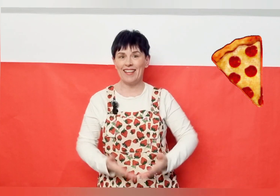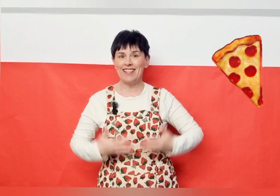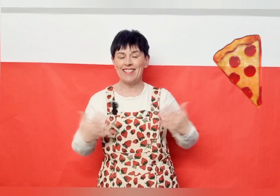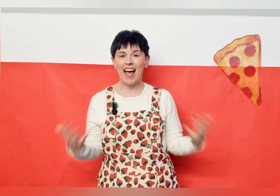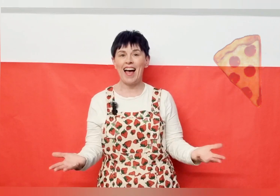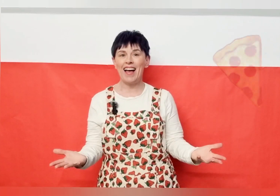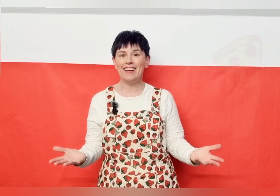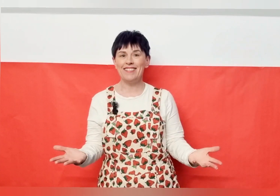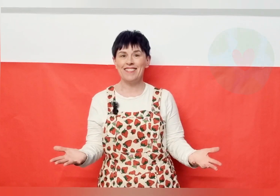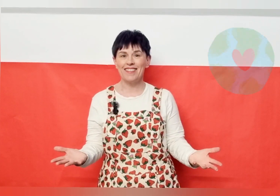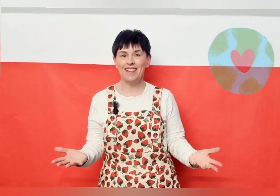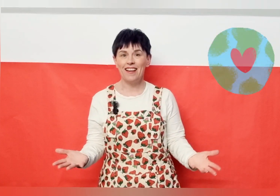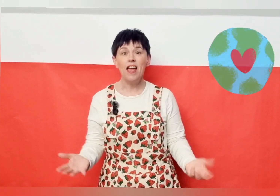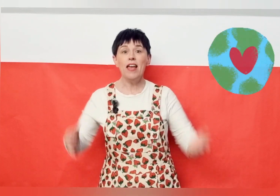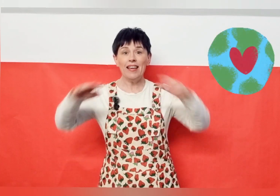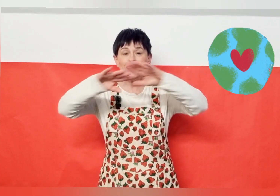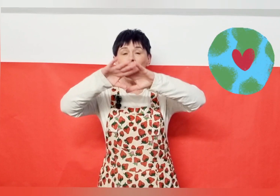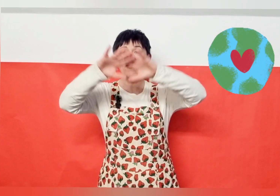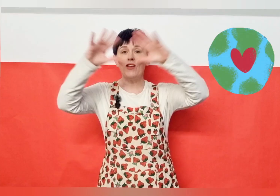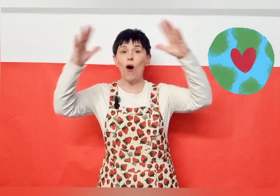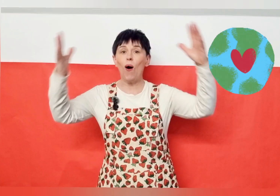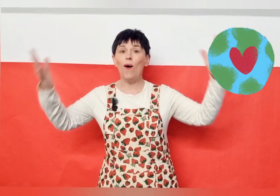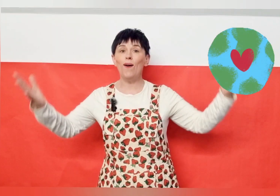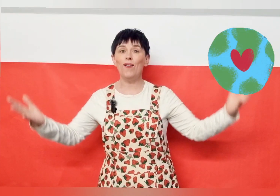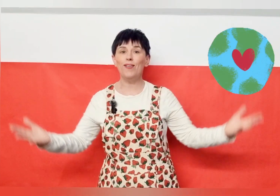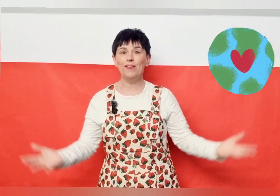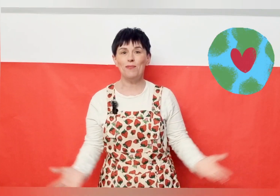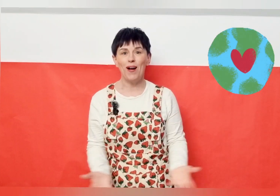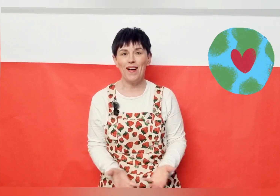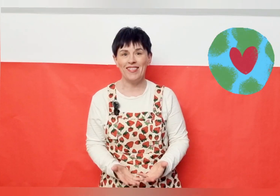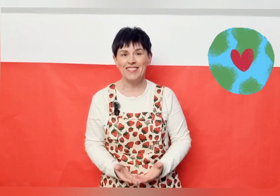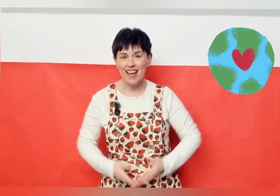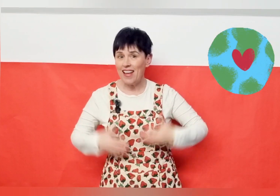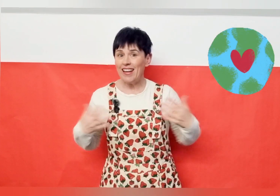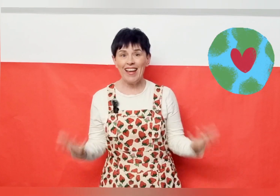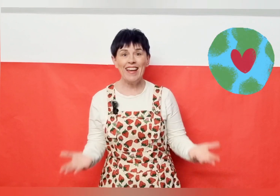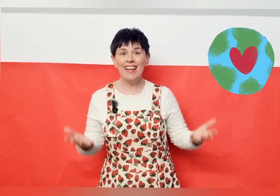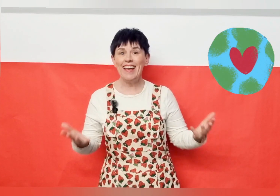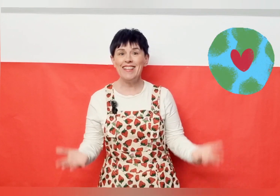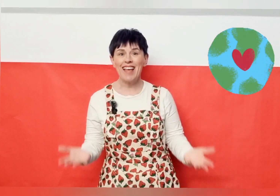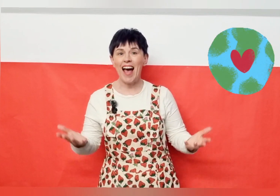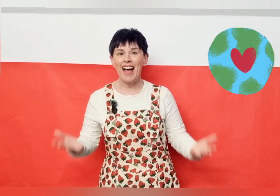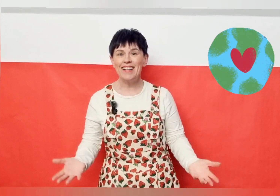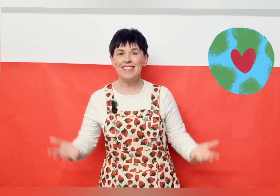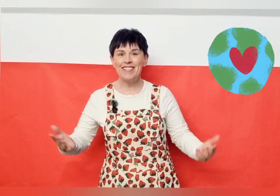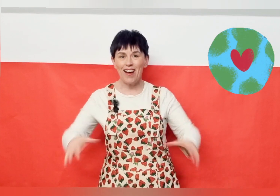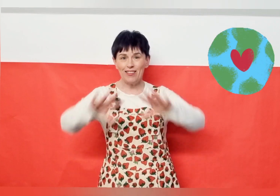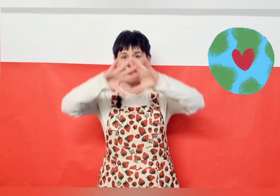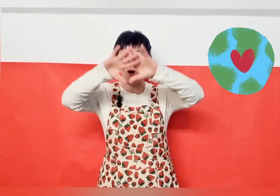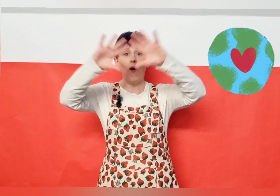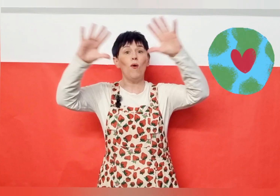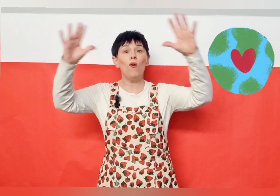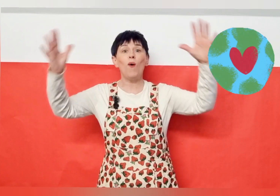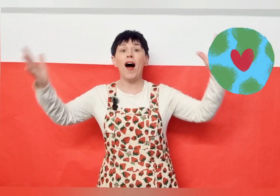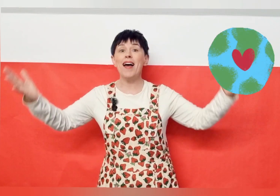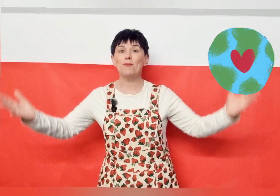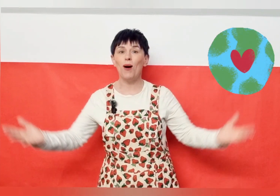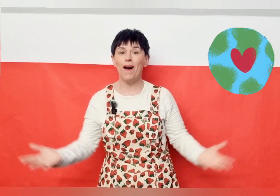His hands. He's got the whole world in His hands. He's got the whole wide